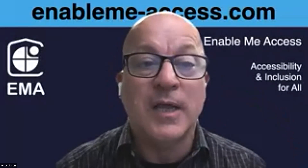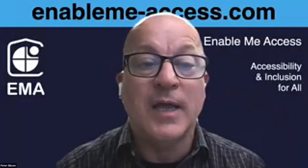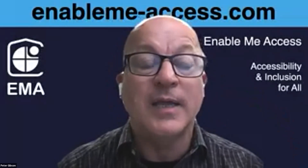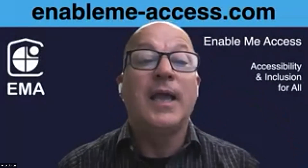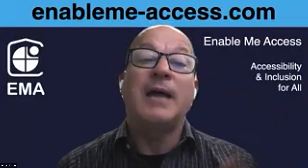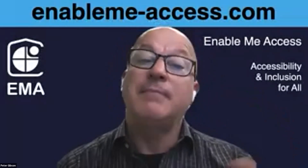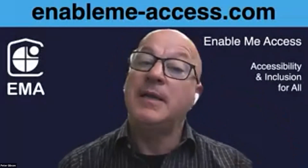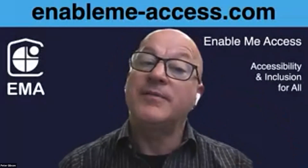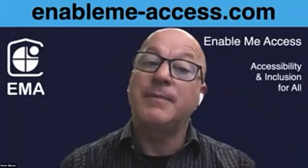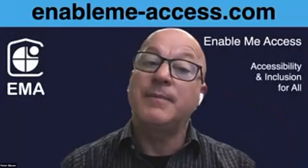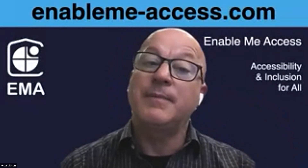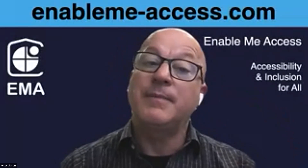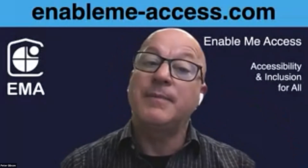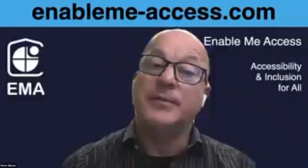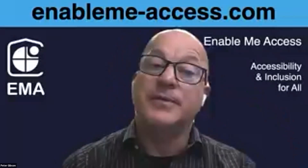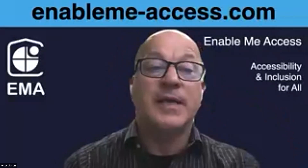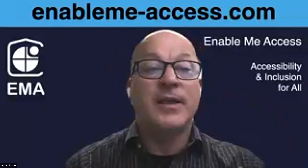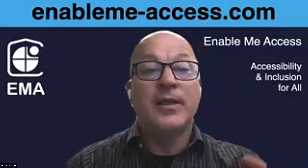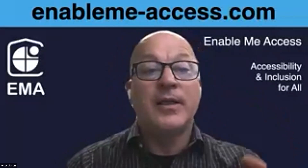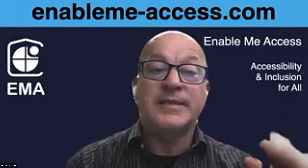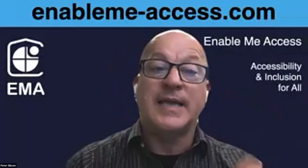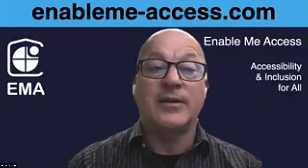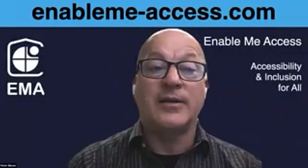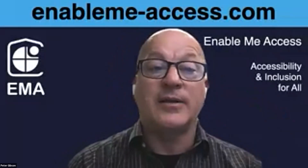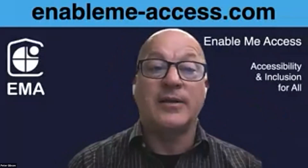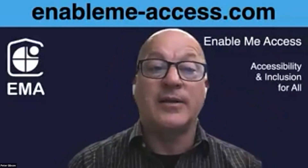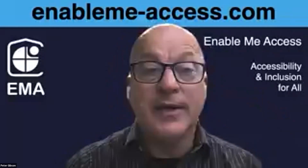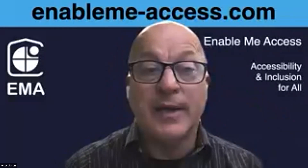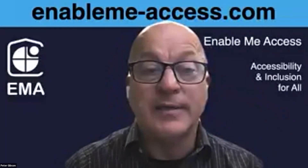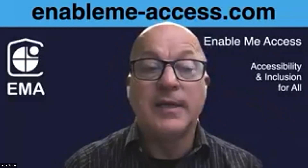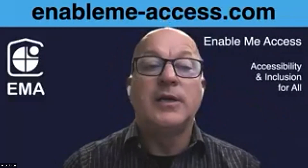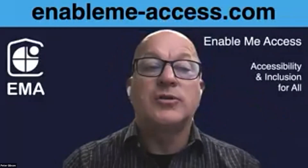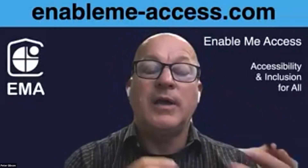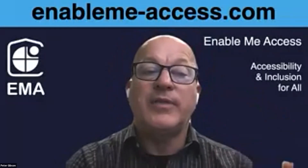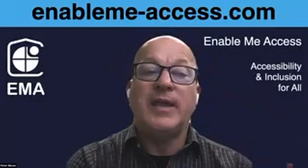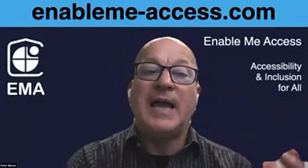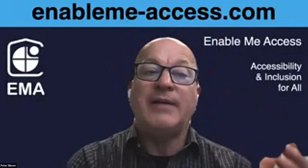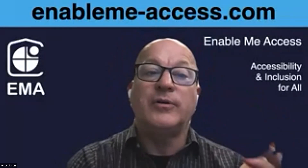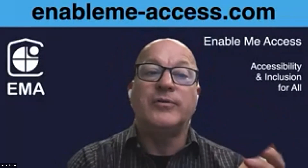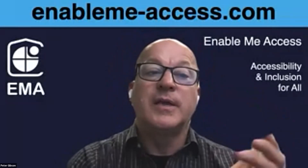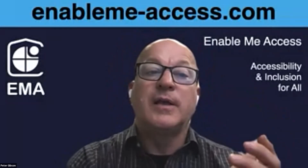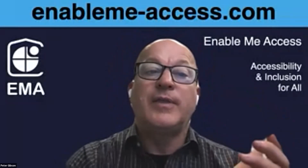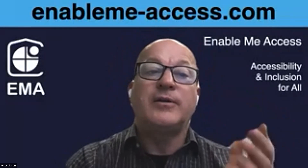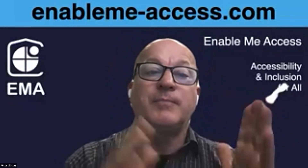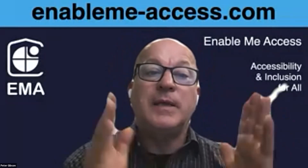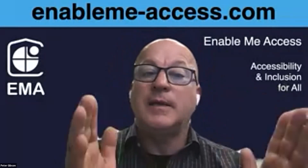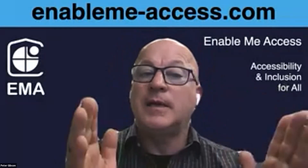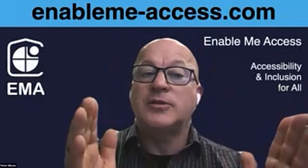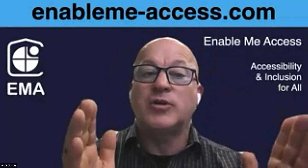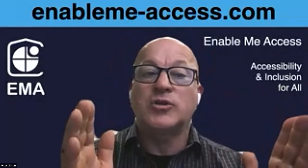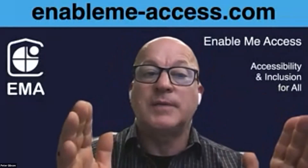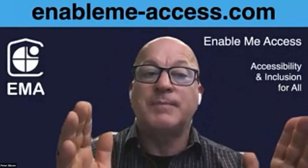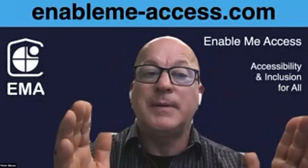ramp looks like, and maybe give some negative examples and say, these angles are incorrect. So if they have those, they could